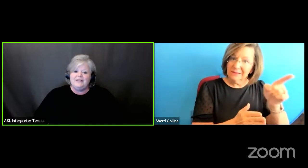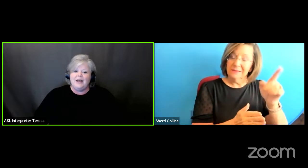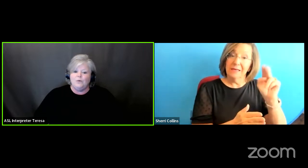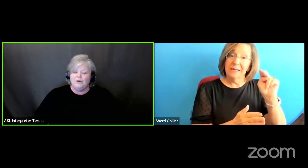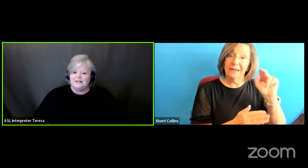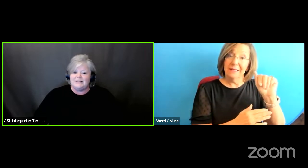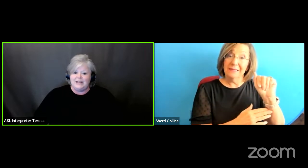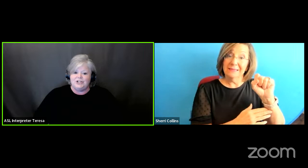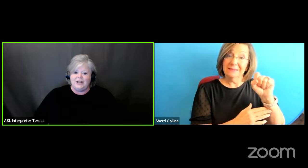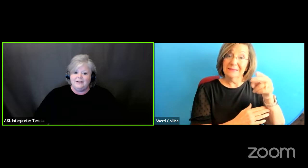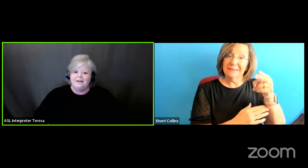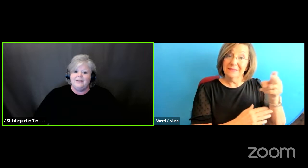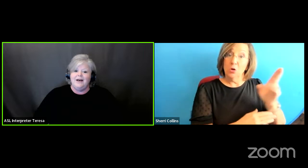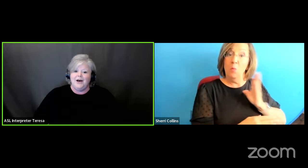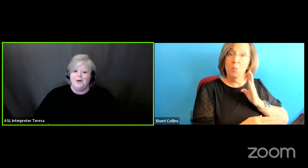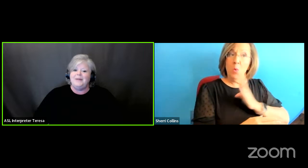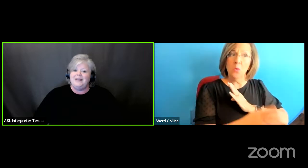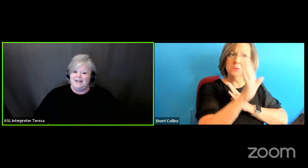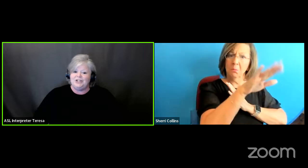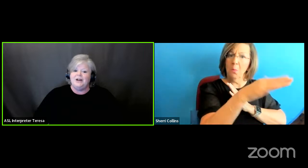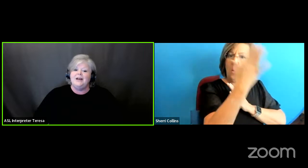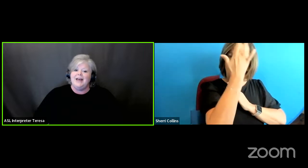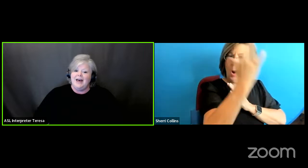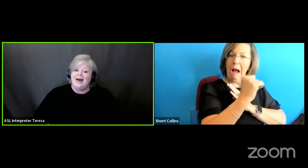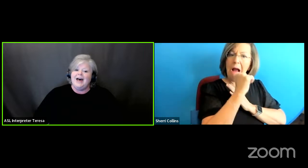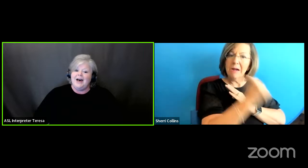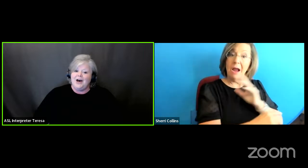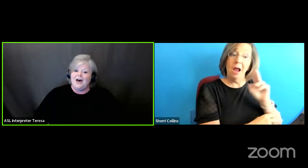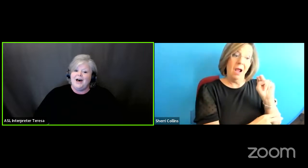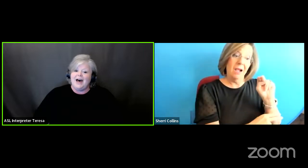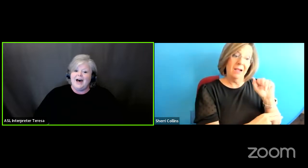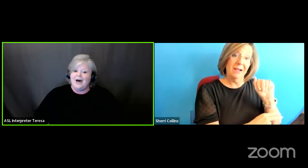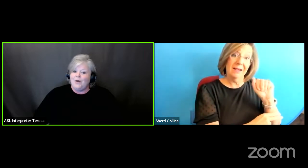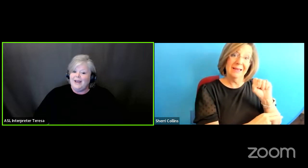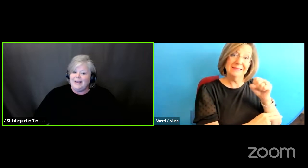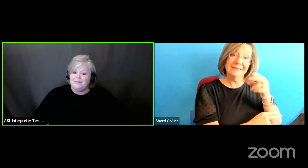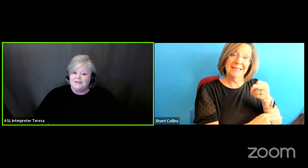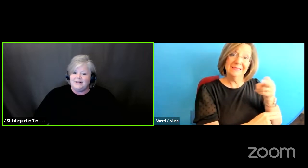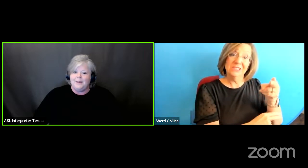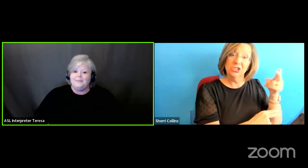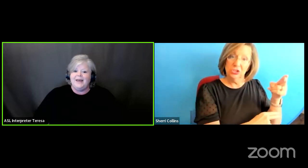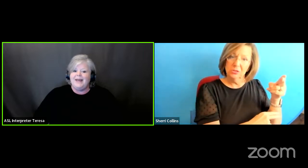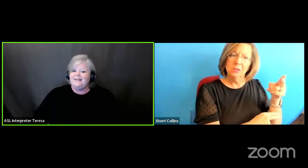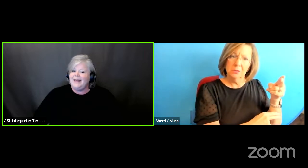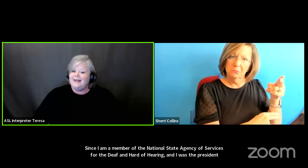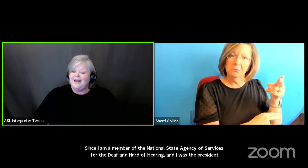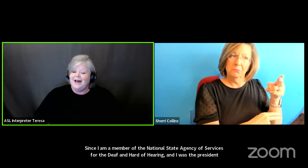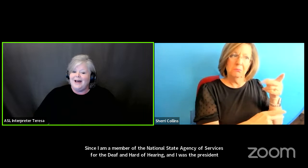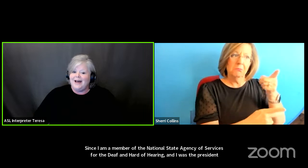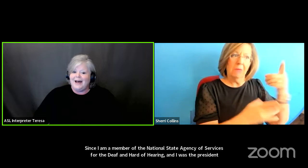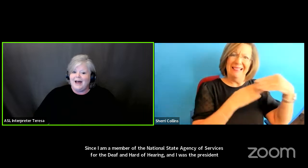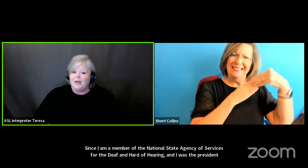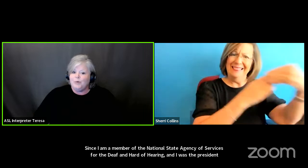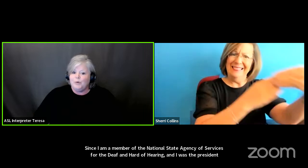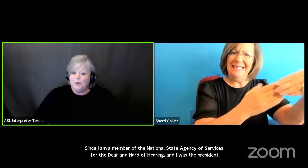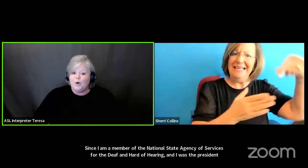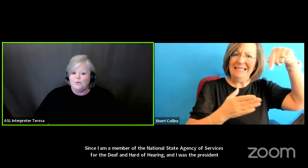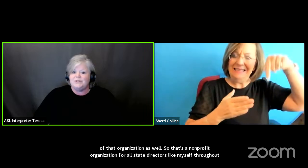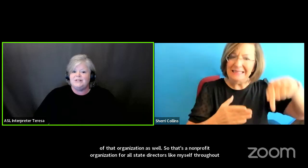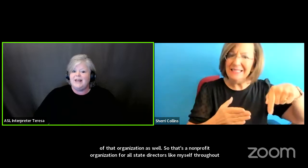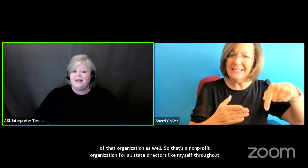And within that organization, NASHA, I came to them and then